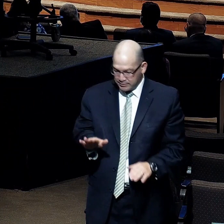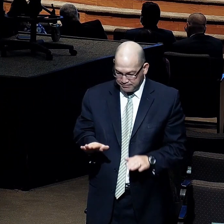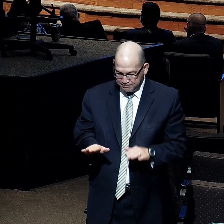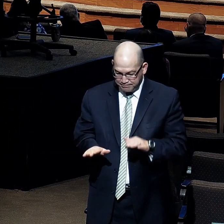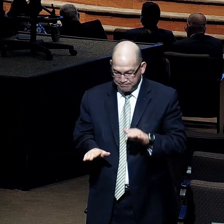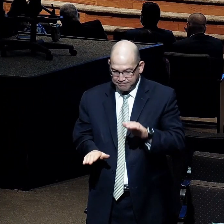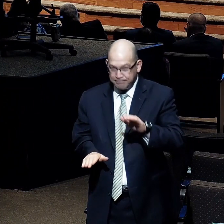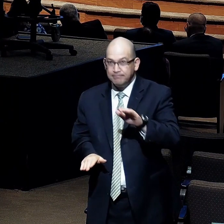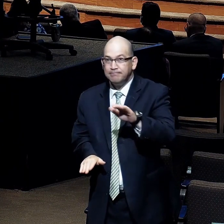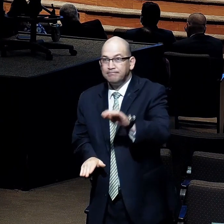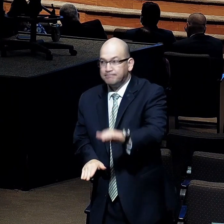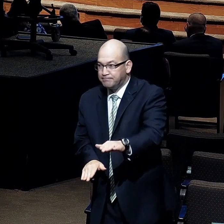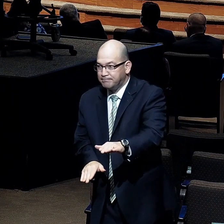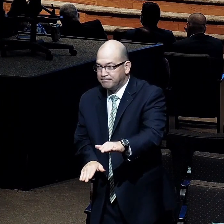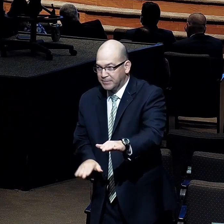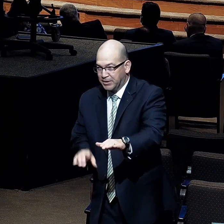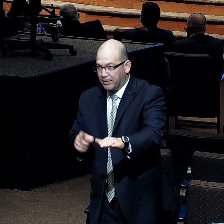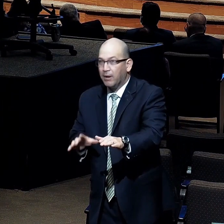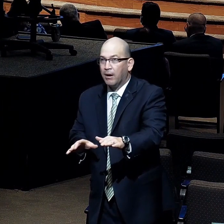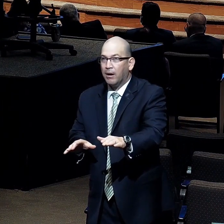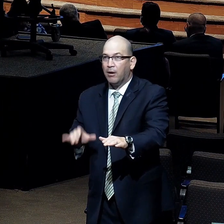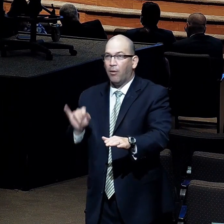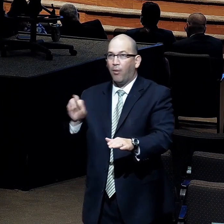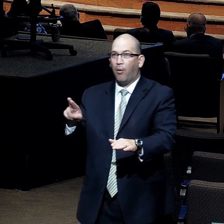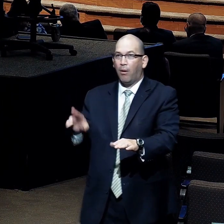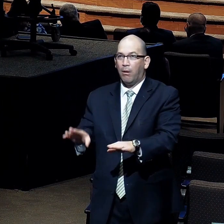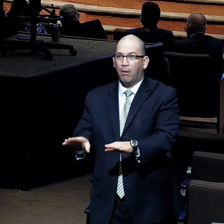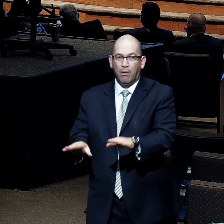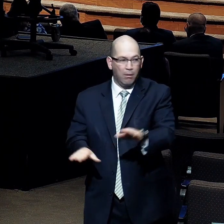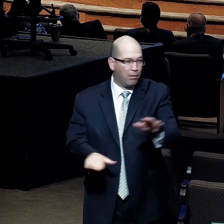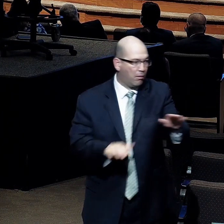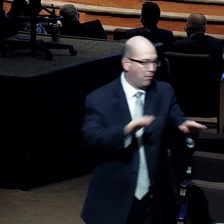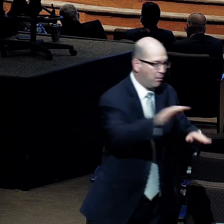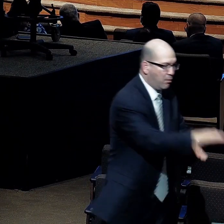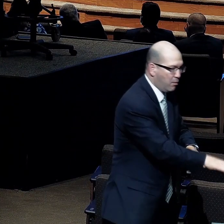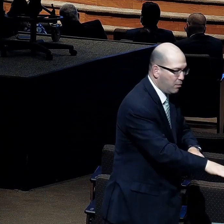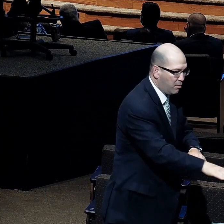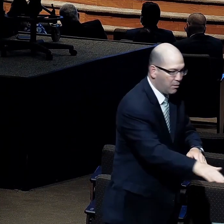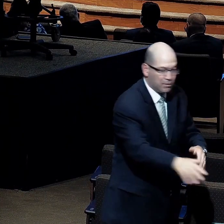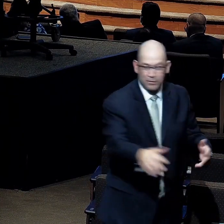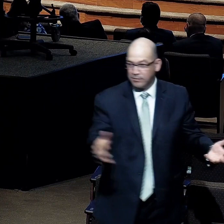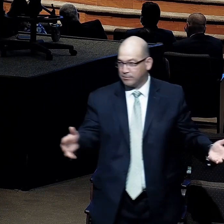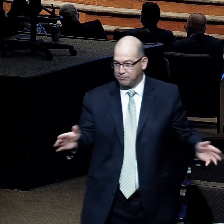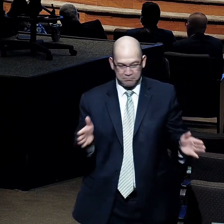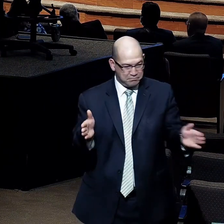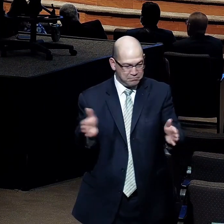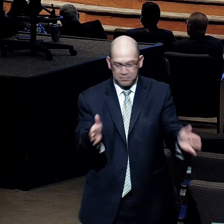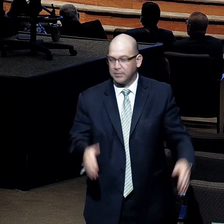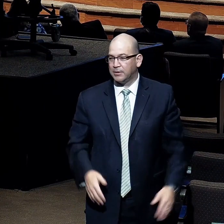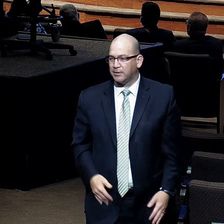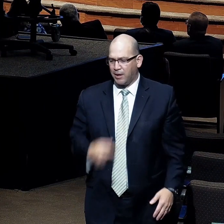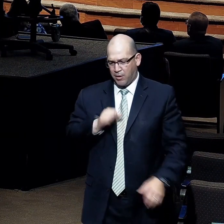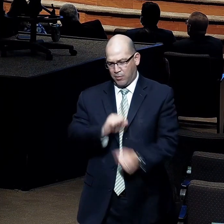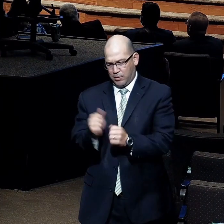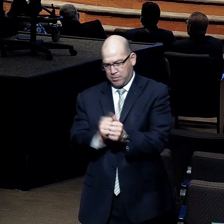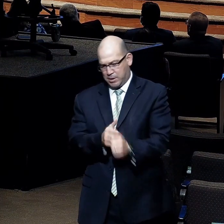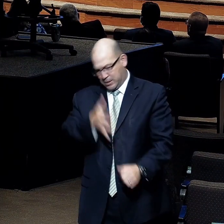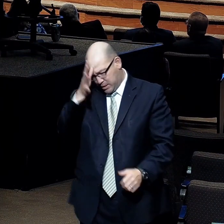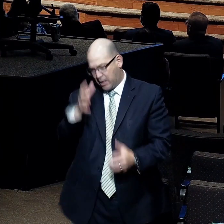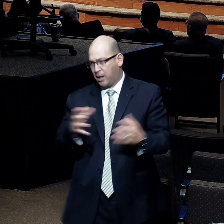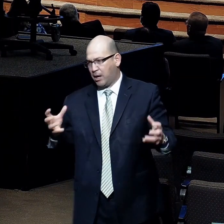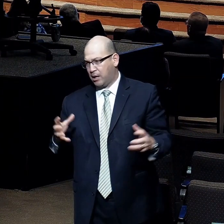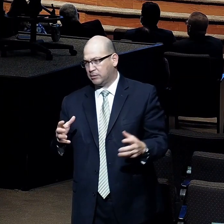seek God first, you'll end up in the wrong destination. I work with my dad a lot, doing some construction and stuff, and one